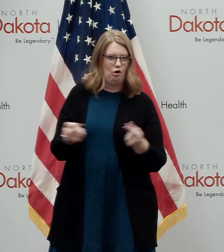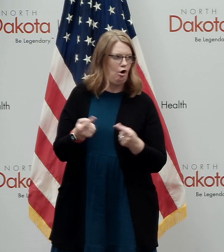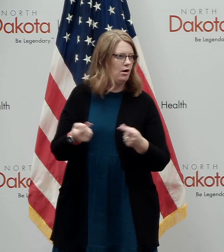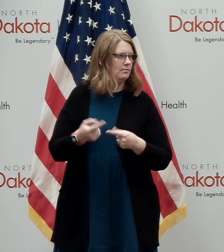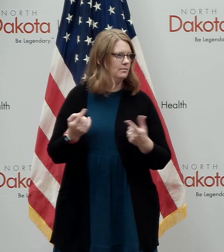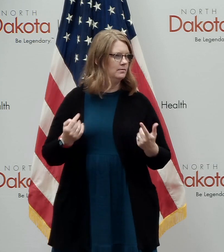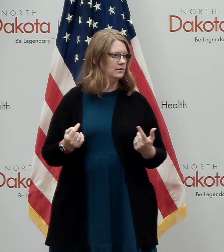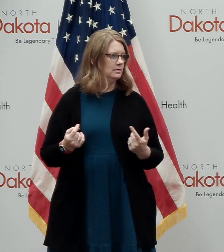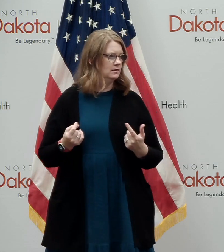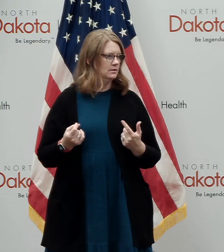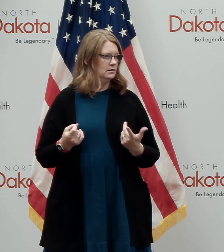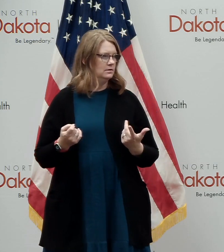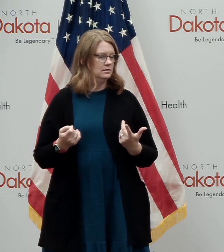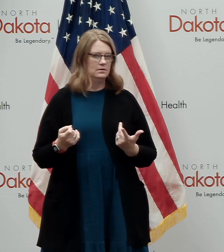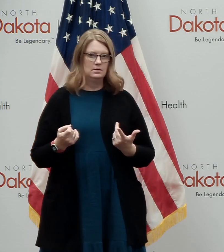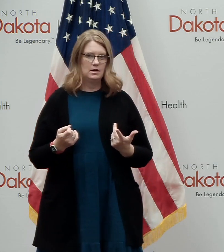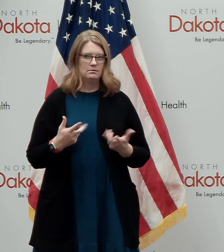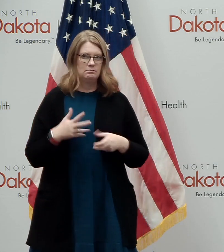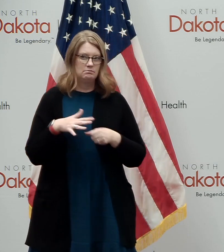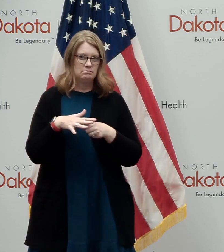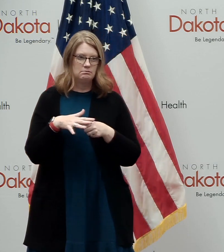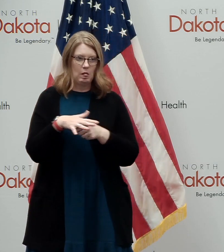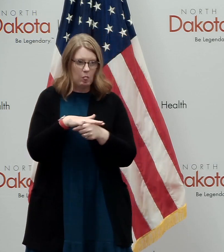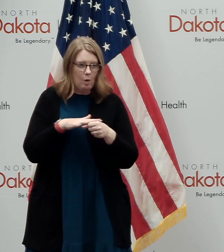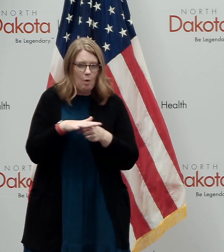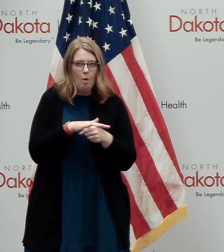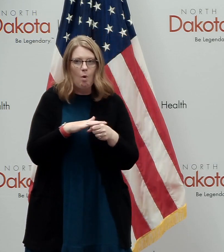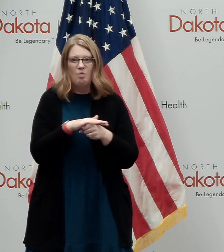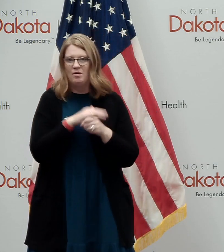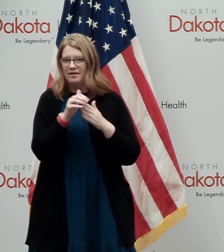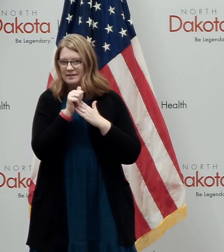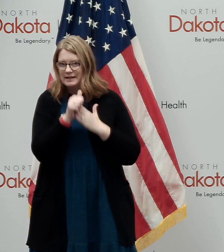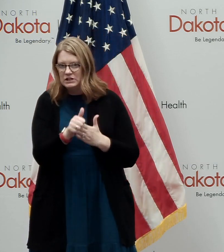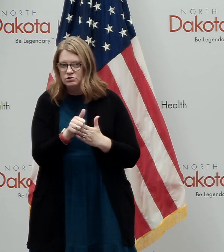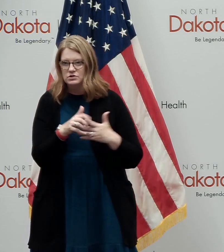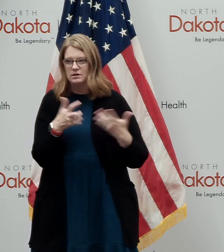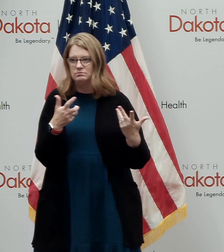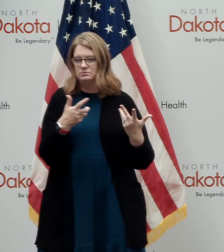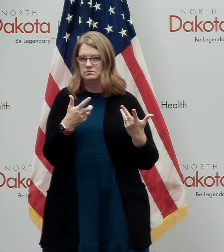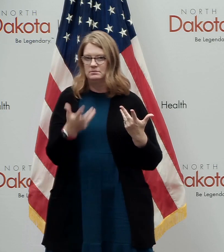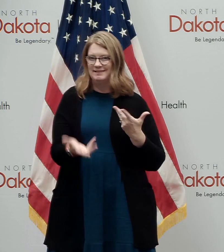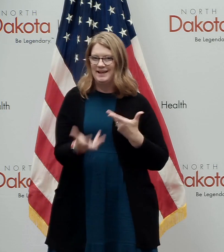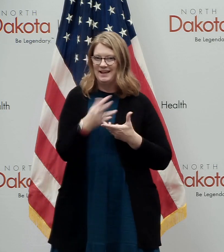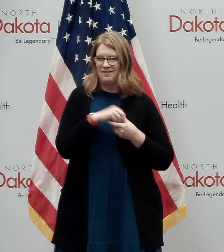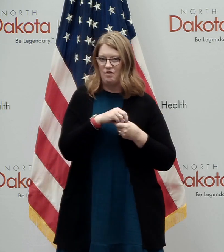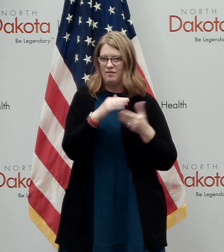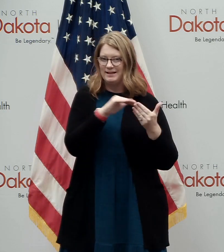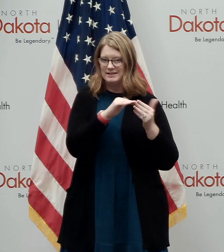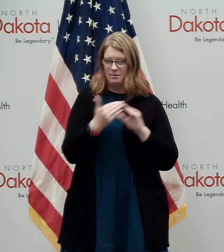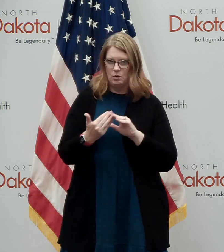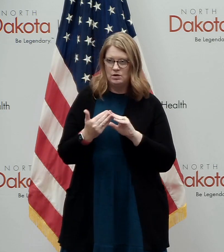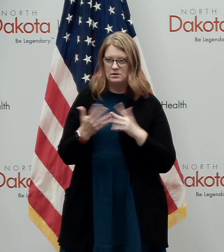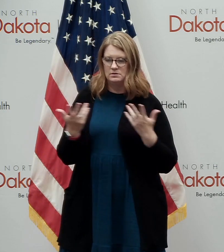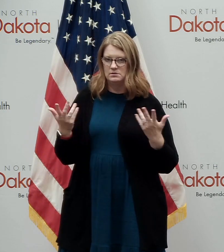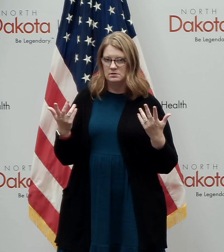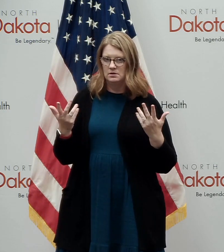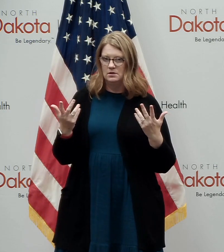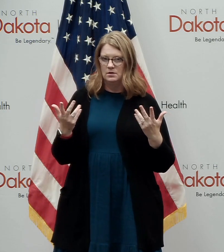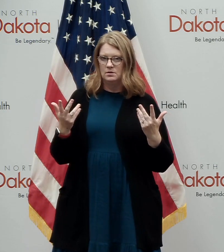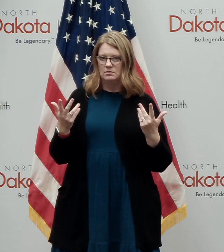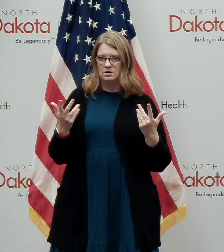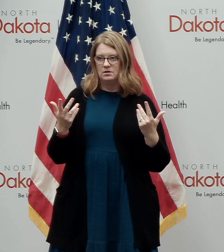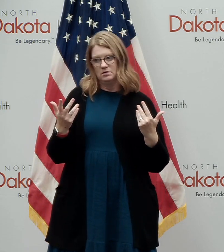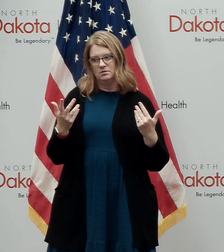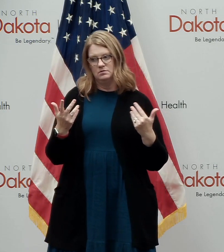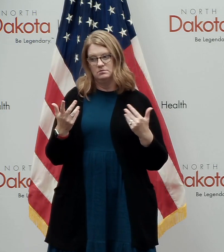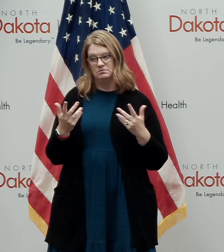then that's why I think, again, locally, getting local leadership involved in these communities where we've got wider spread and where it's moving